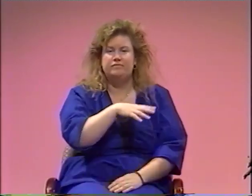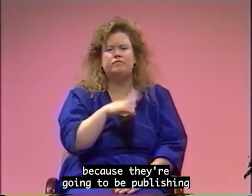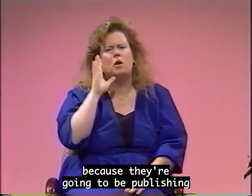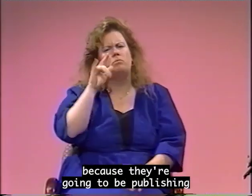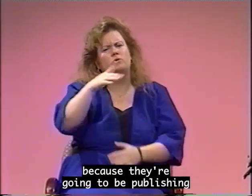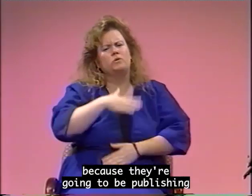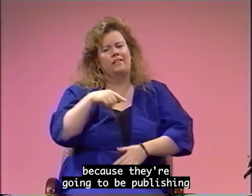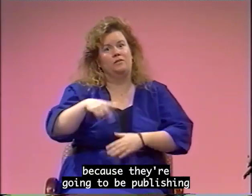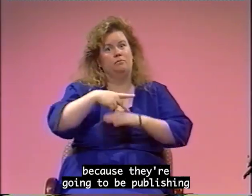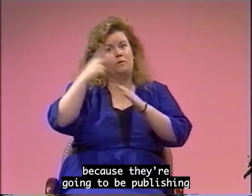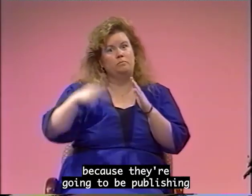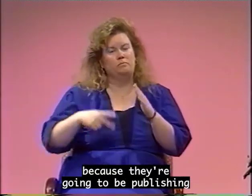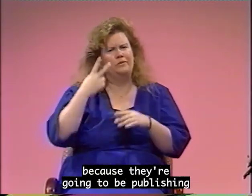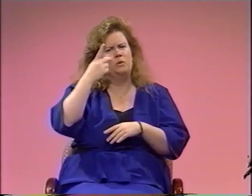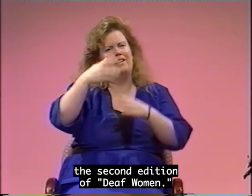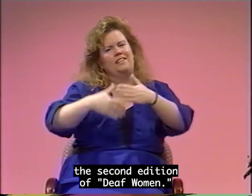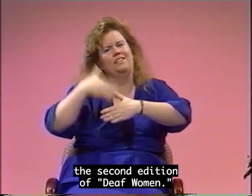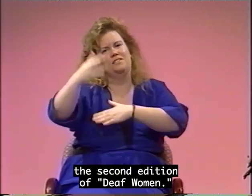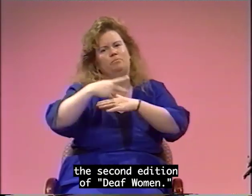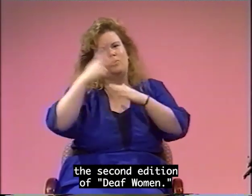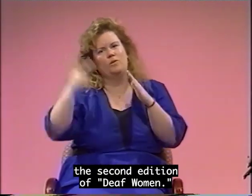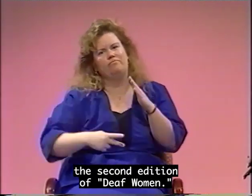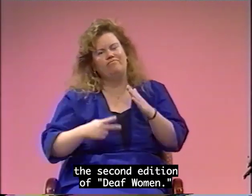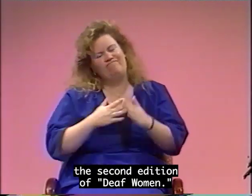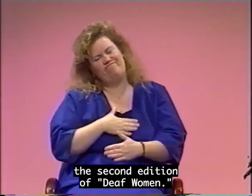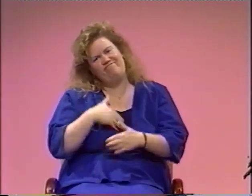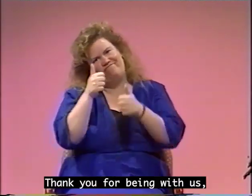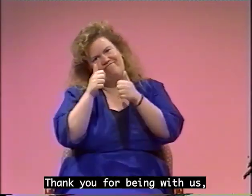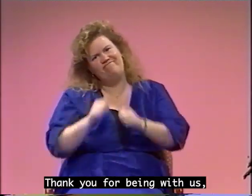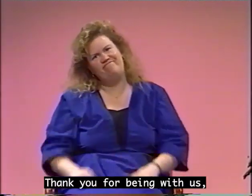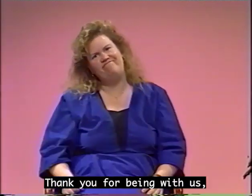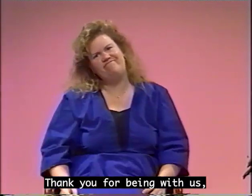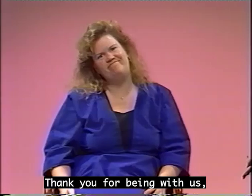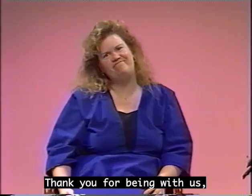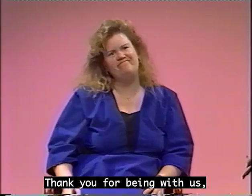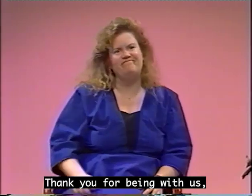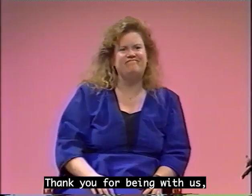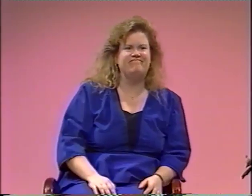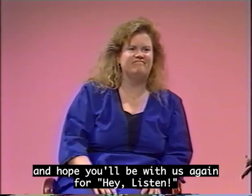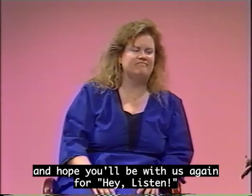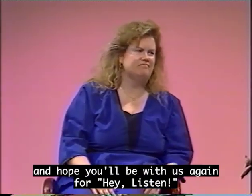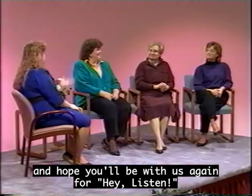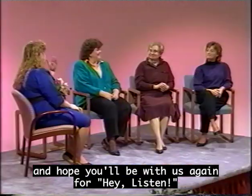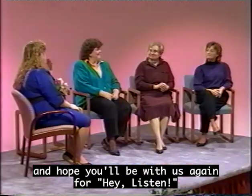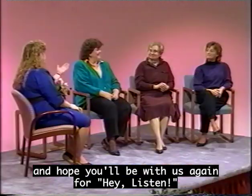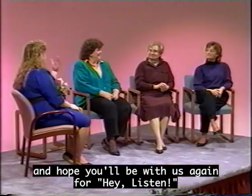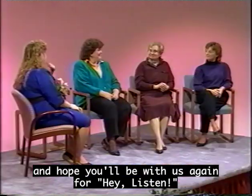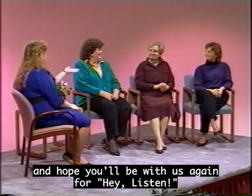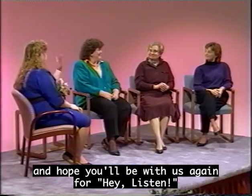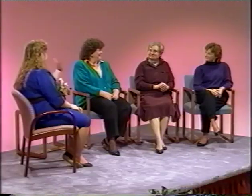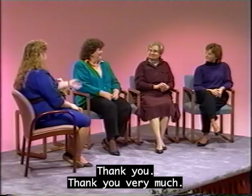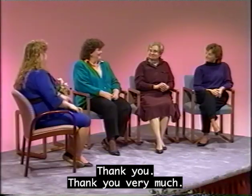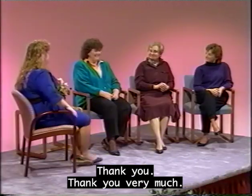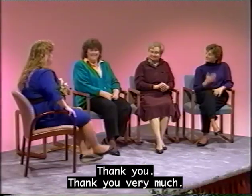they're going to be publishing the second edition of Deaf Women. Thank you for being with us and hope you'll be with us again for Hey Listen. Thank you. Thank you